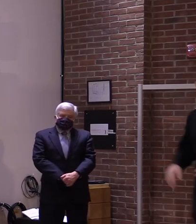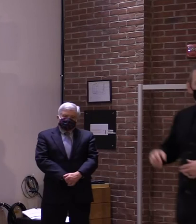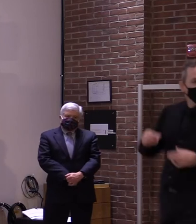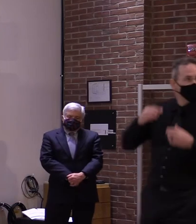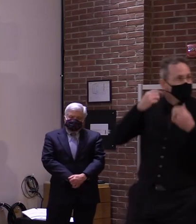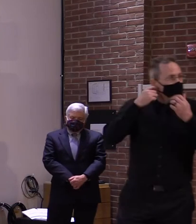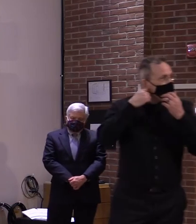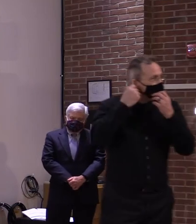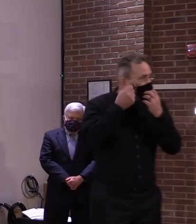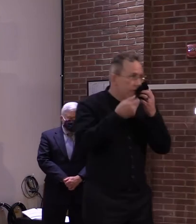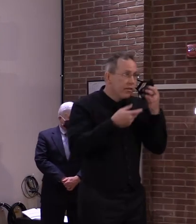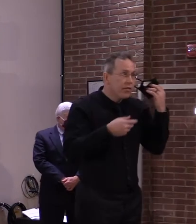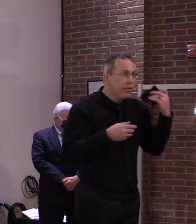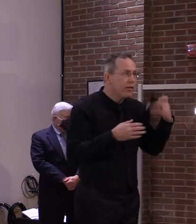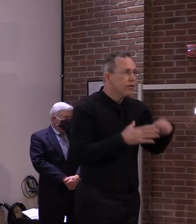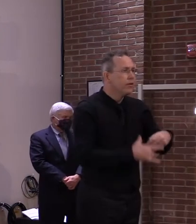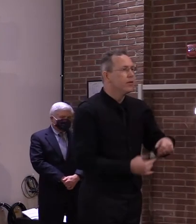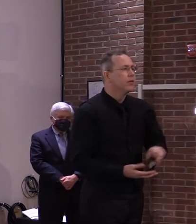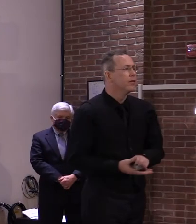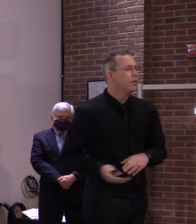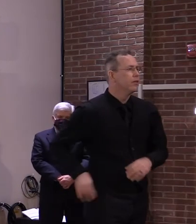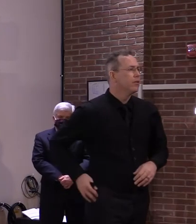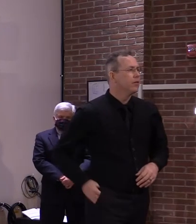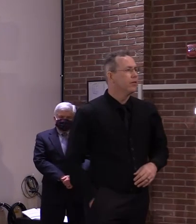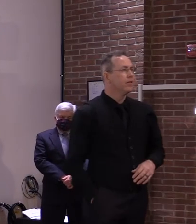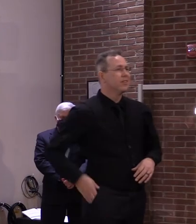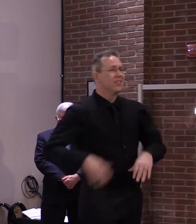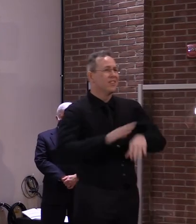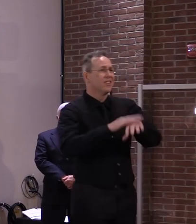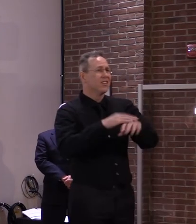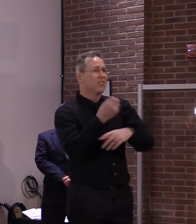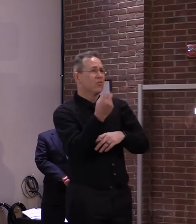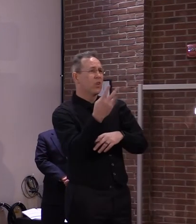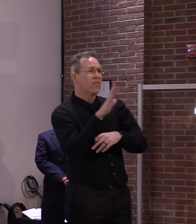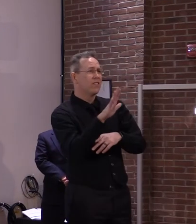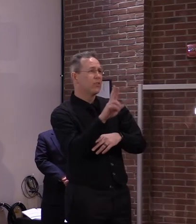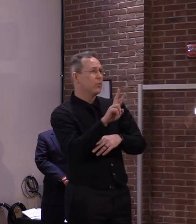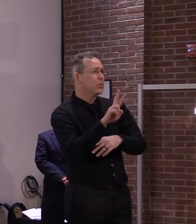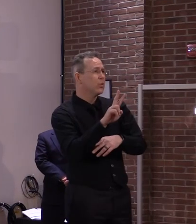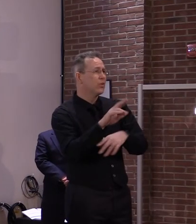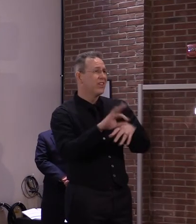and we still have much left in the queue we'll go to cat wcas